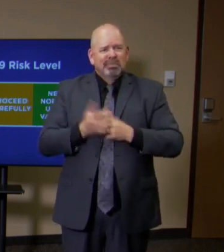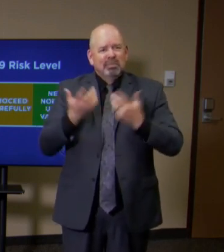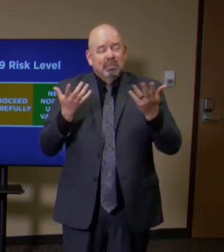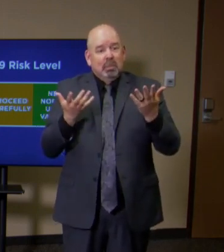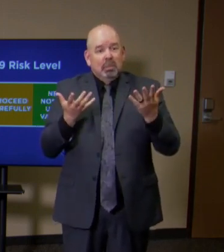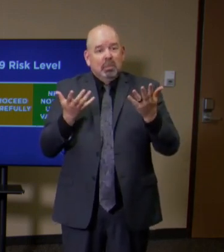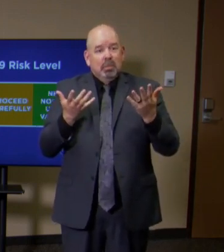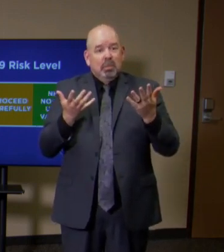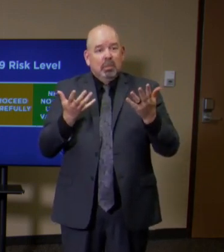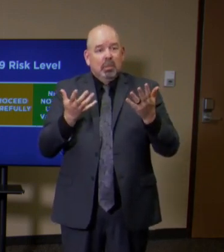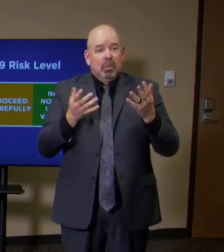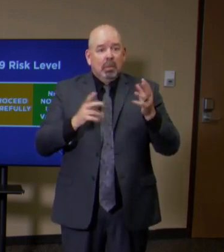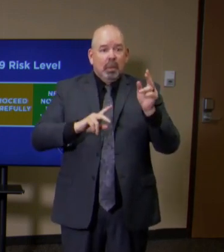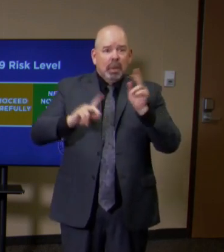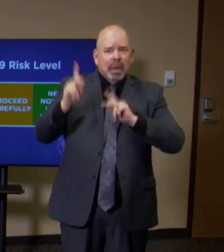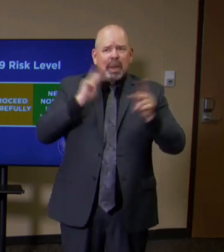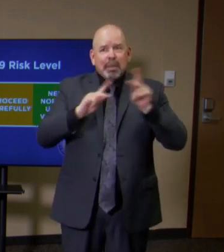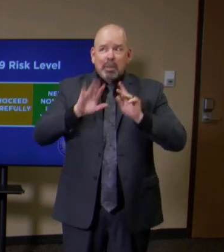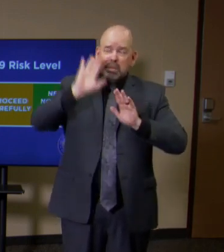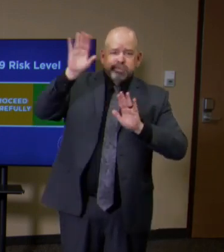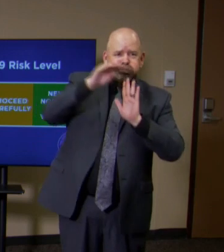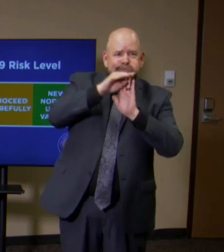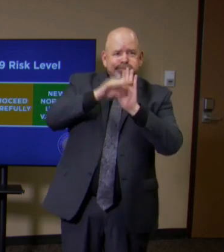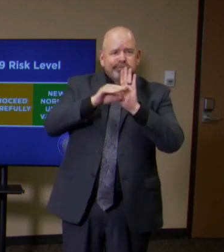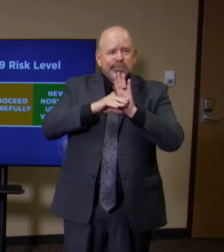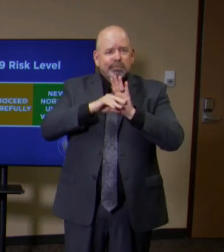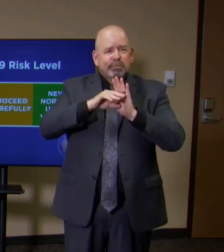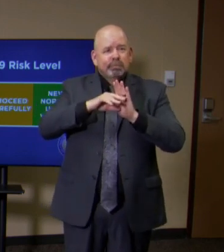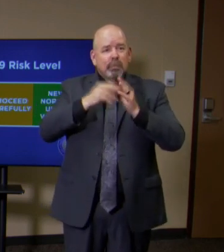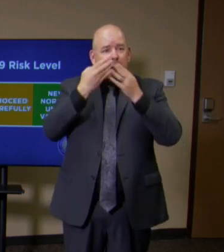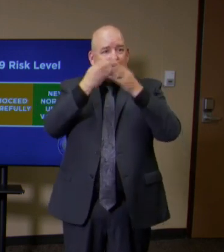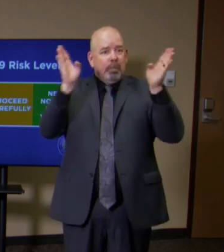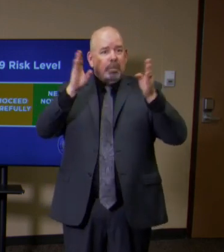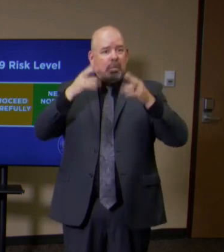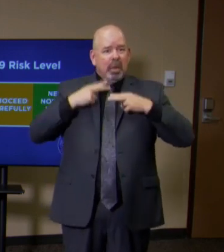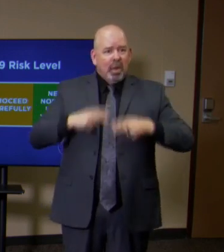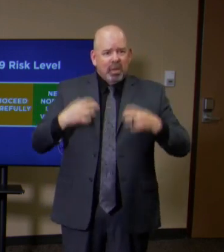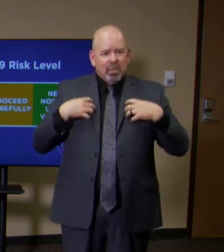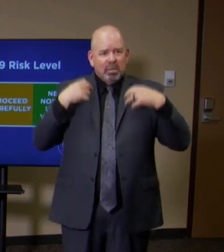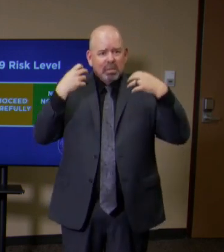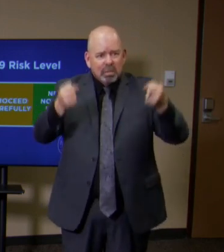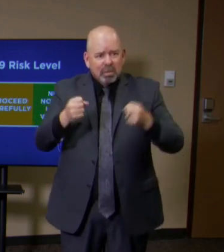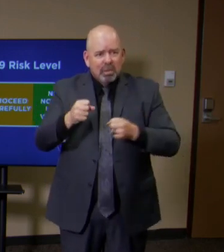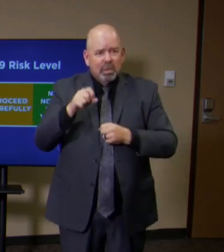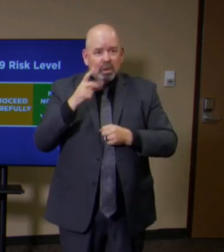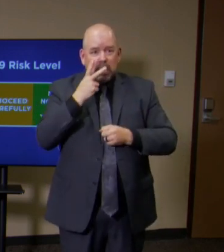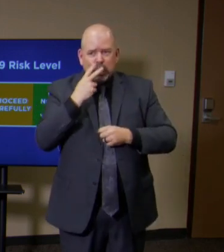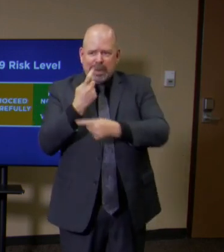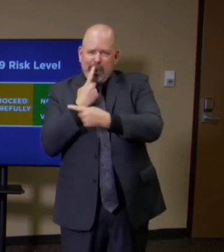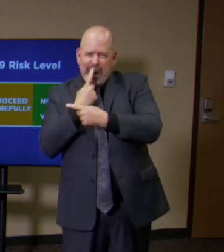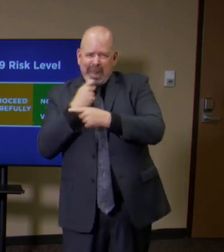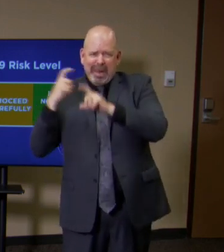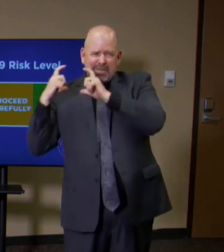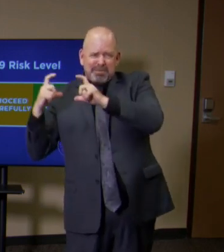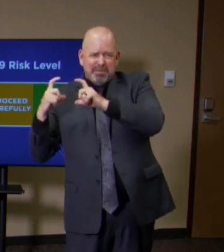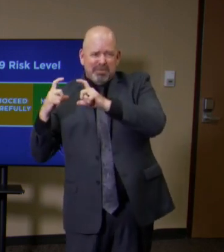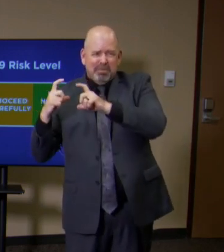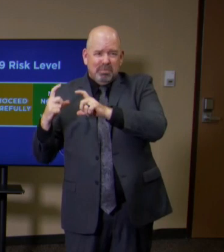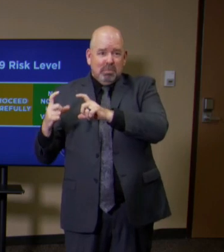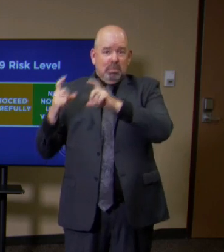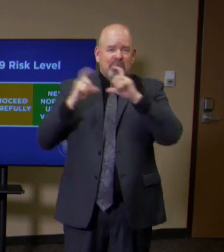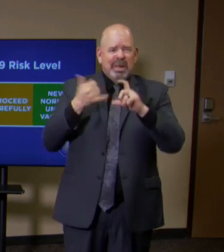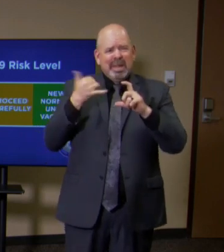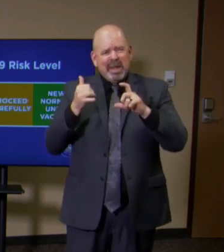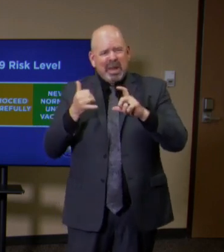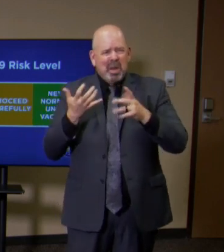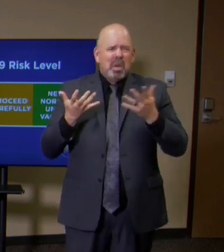take vacations until we get to yellow. And so similarly, I think public health on haircuts, and as you can